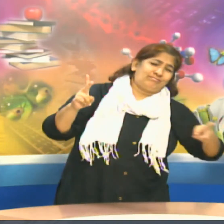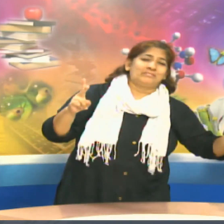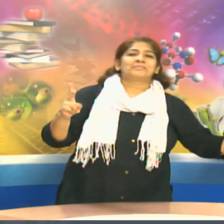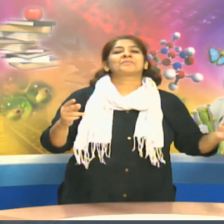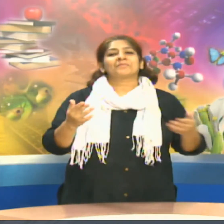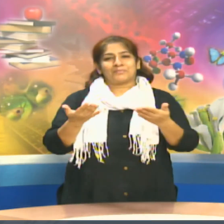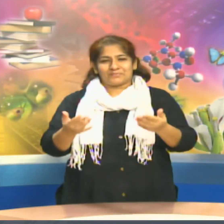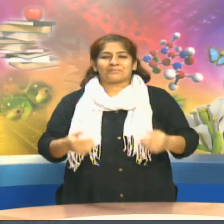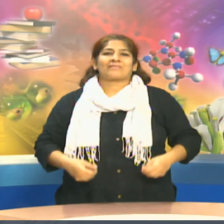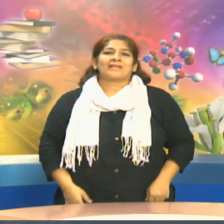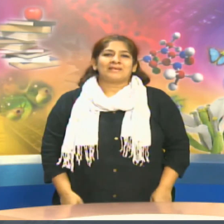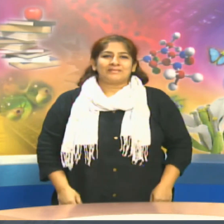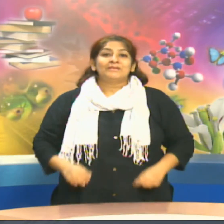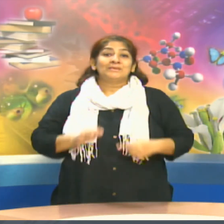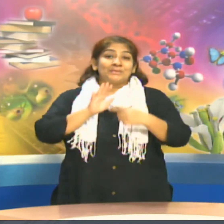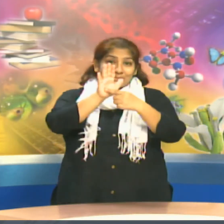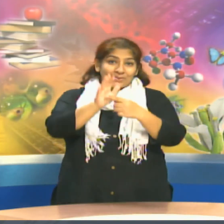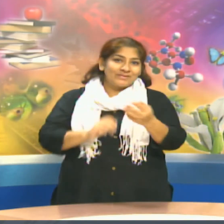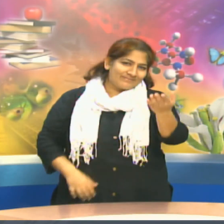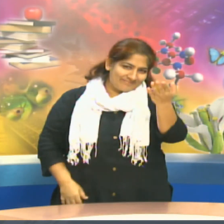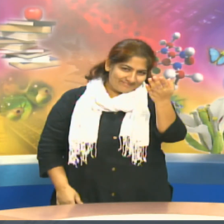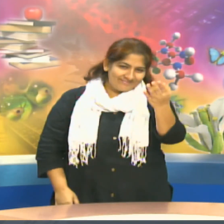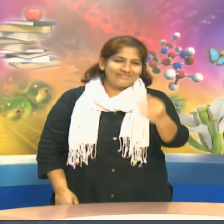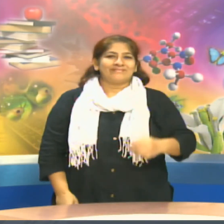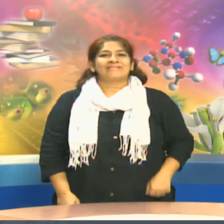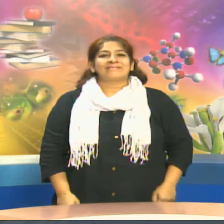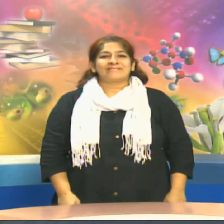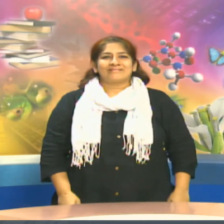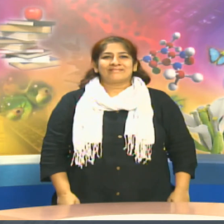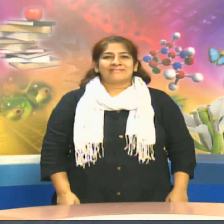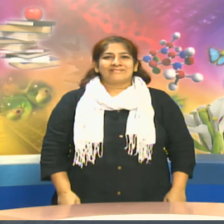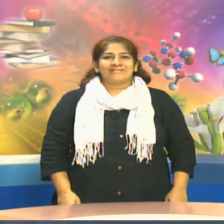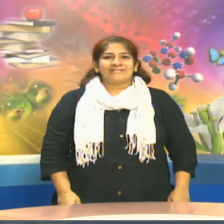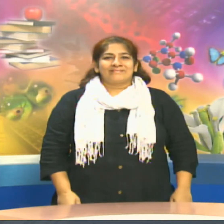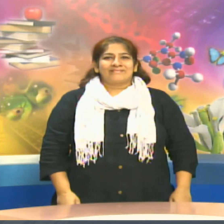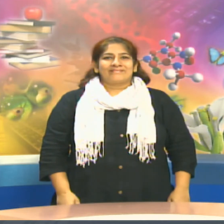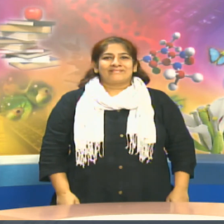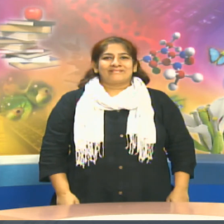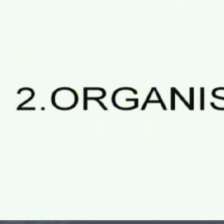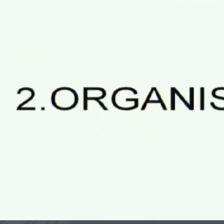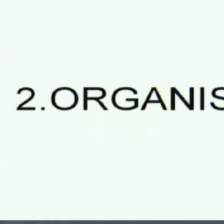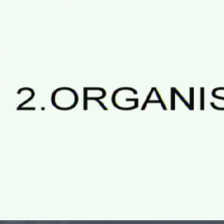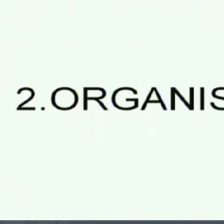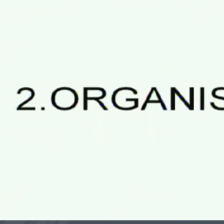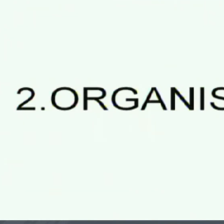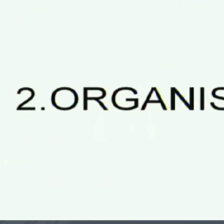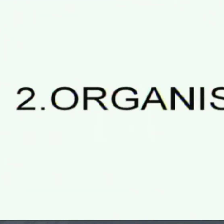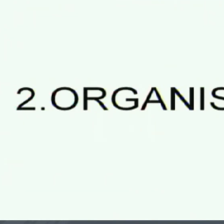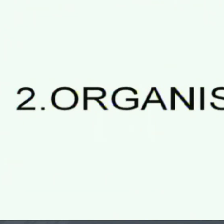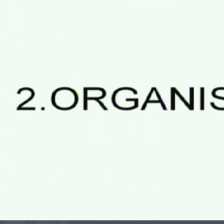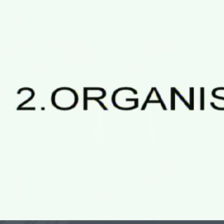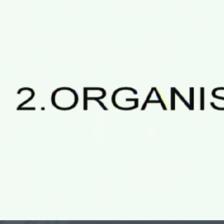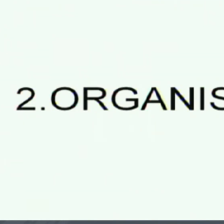work around us, so that requires budget. Now, let us understand through this slide.